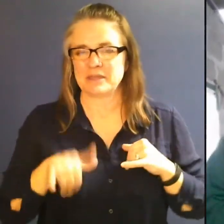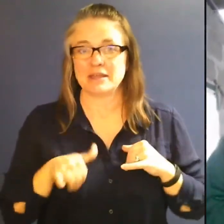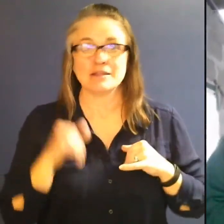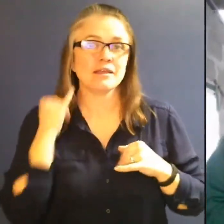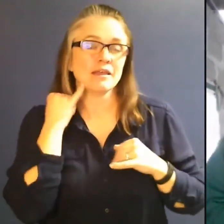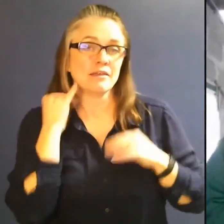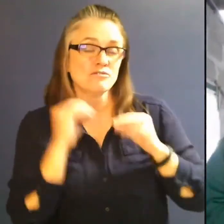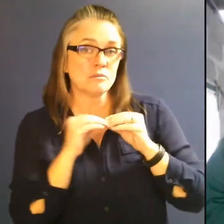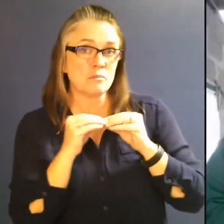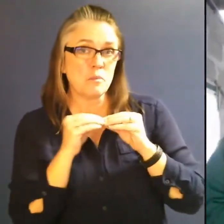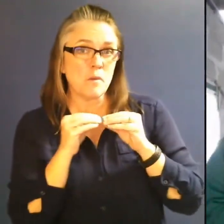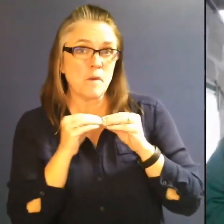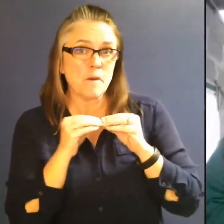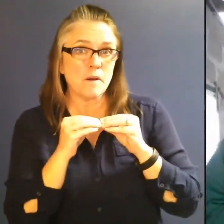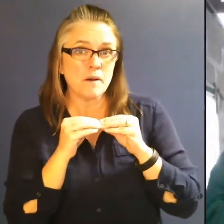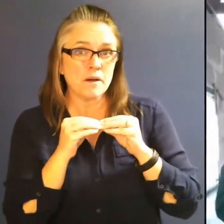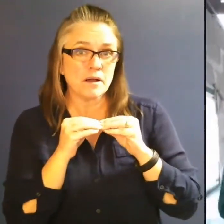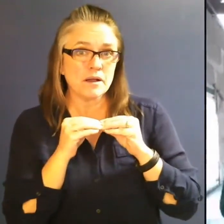more,